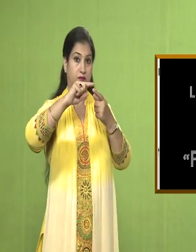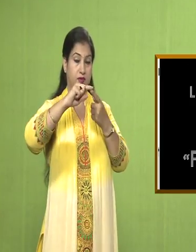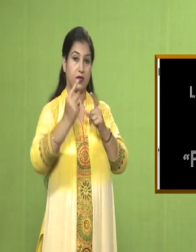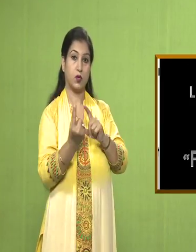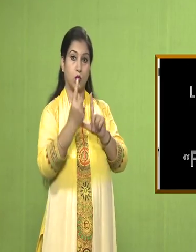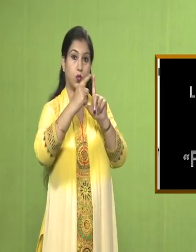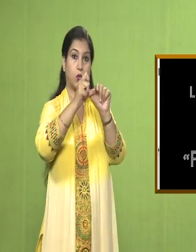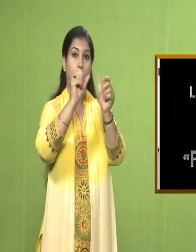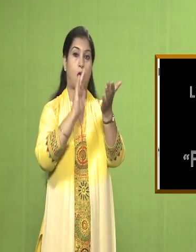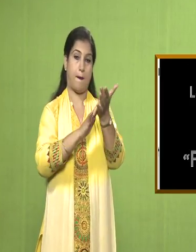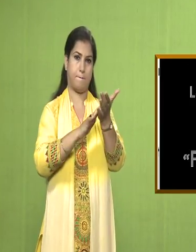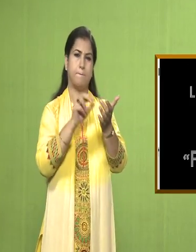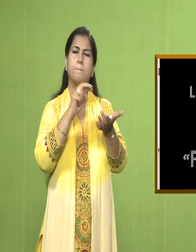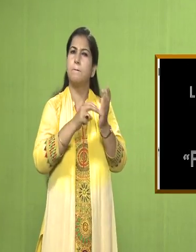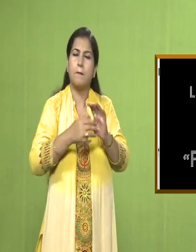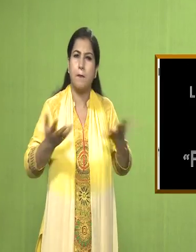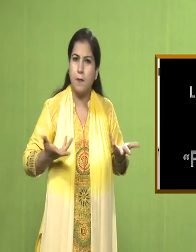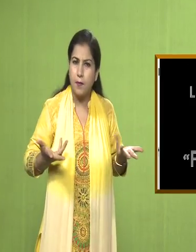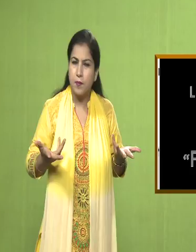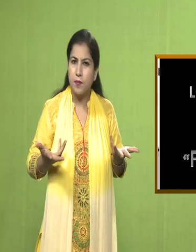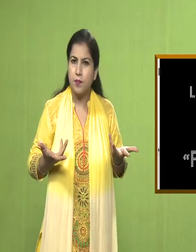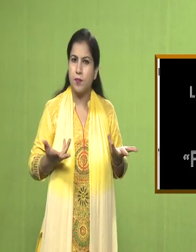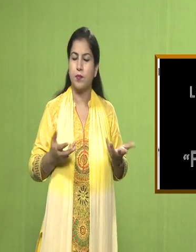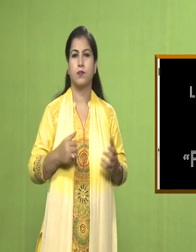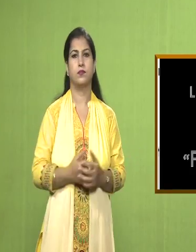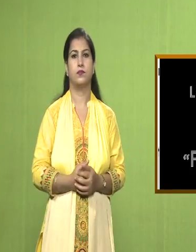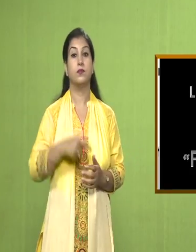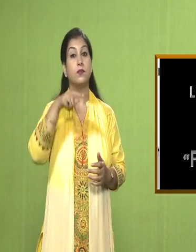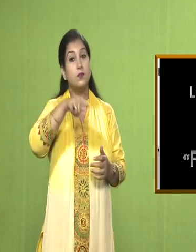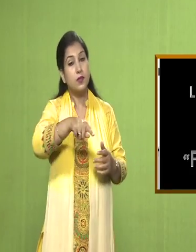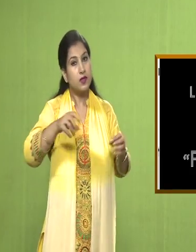The institution of feudalism began in the medieval period.